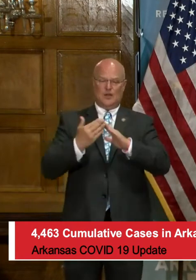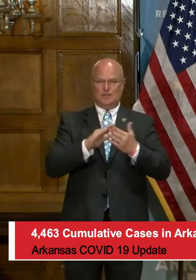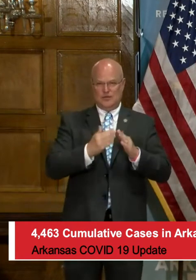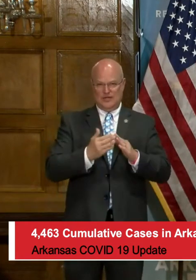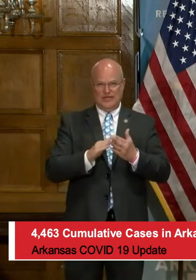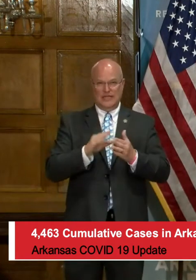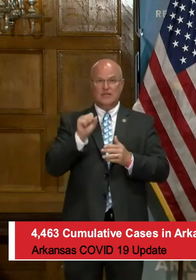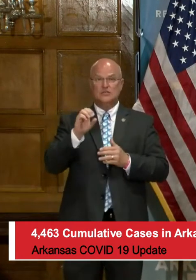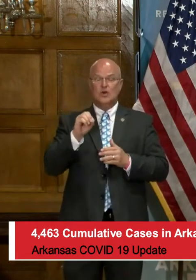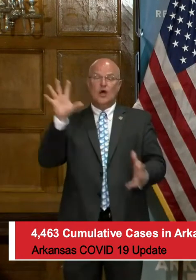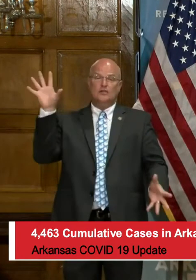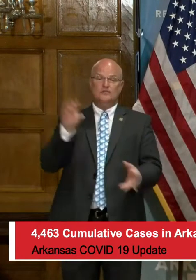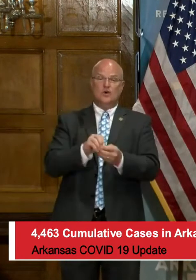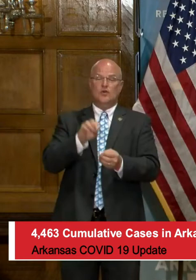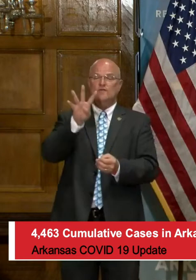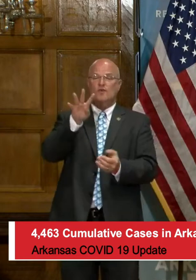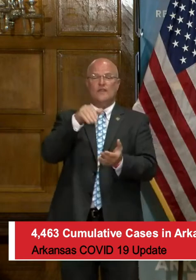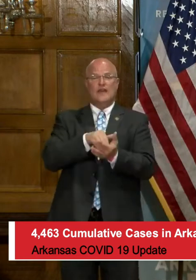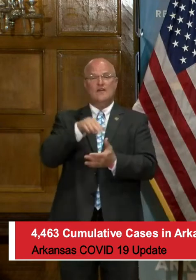community. So our total is